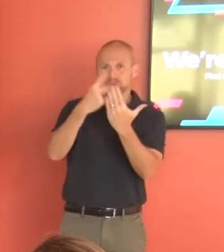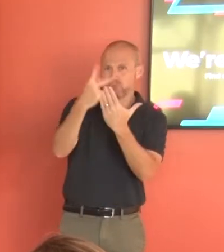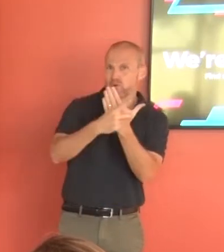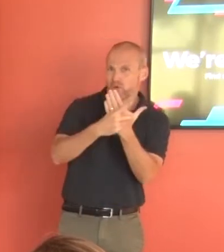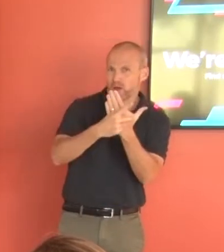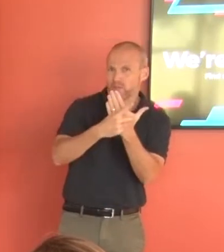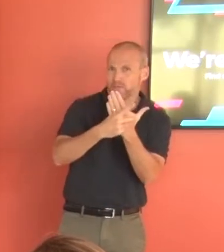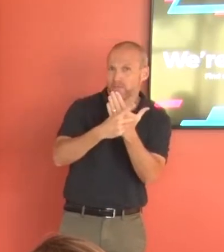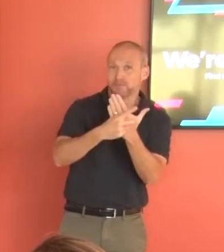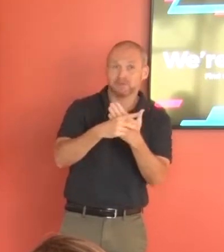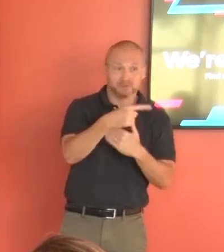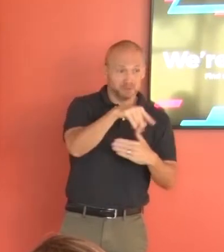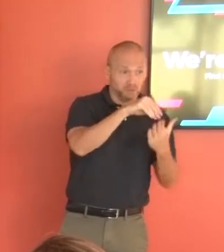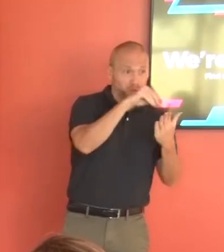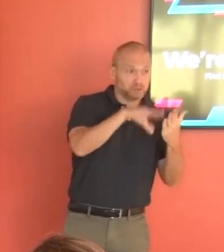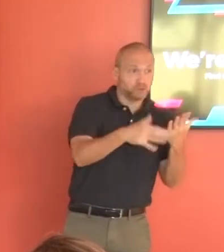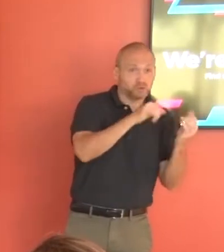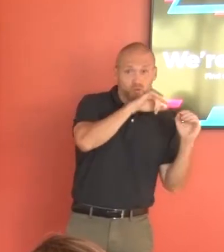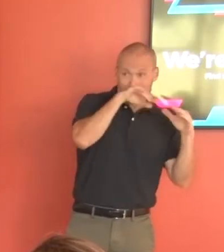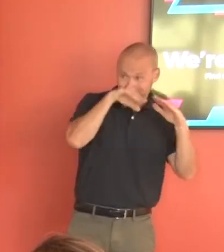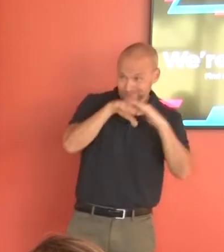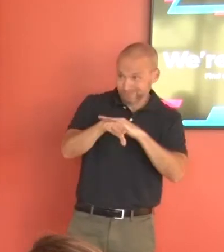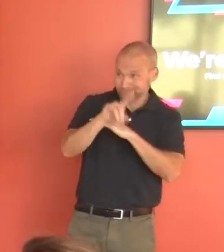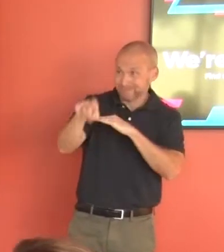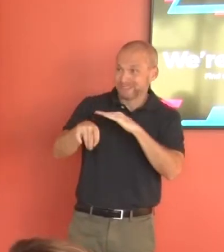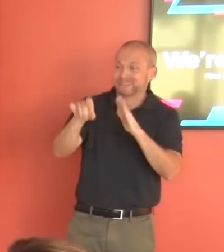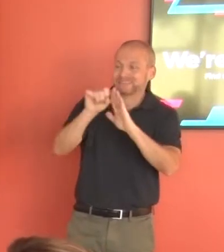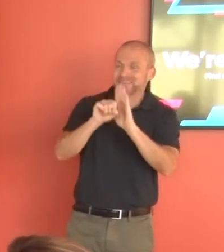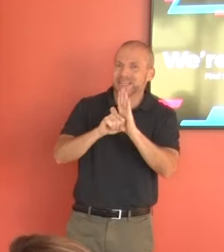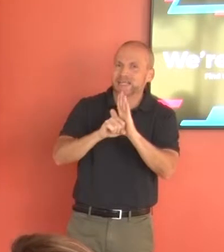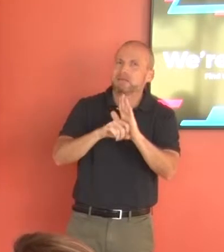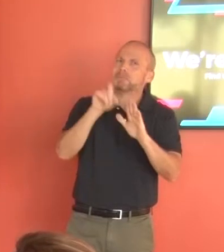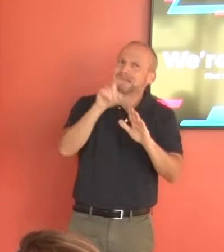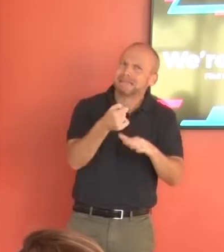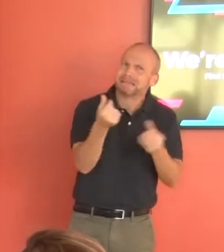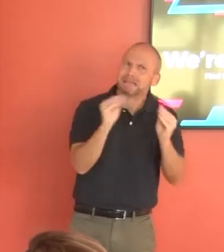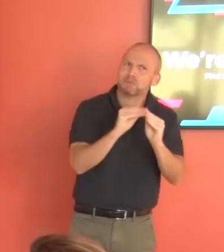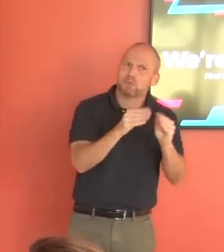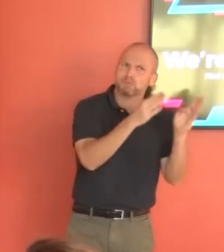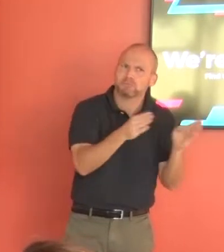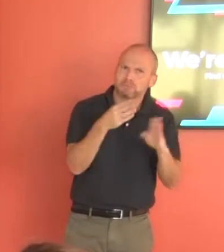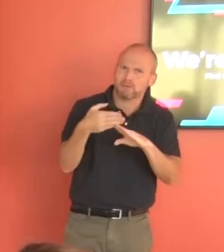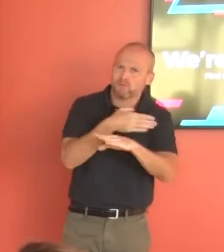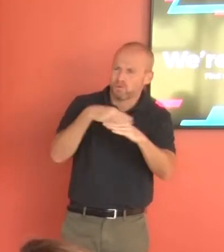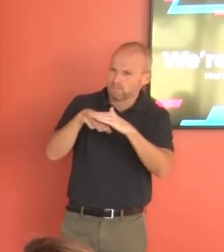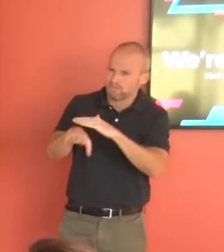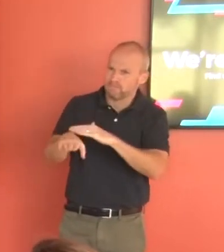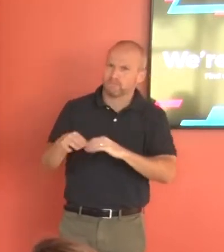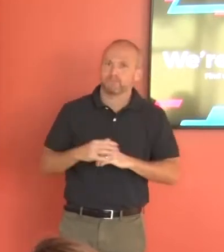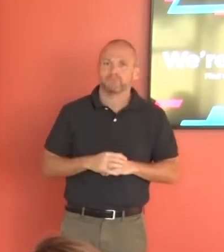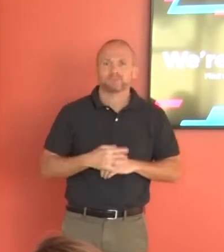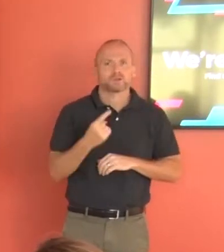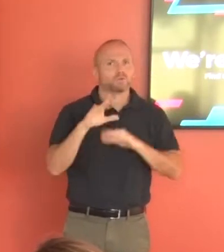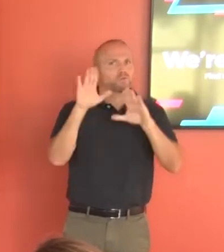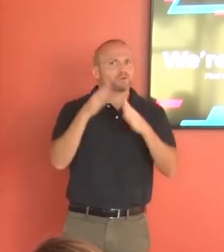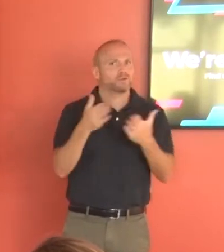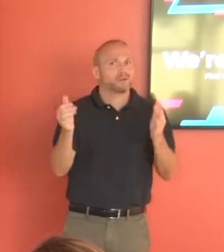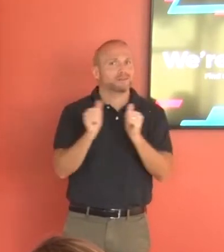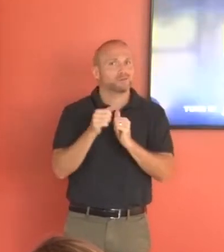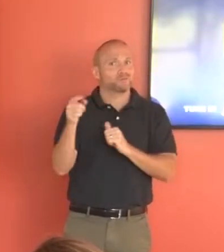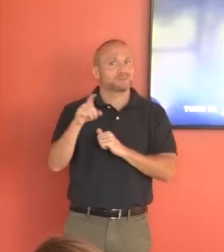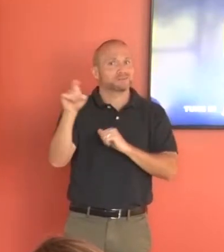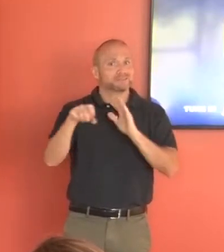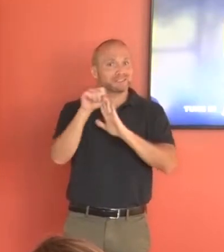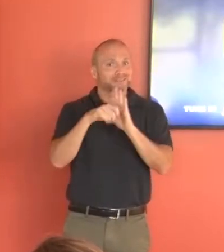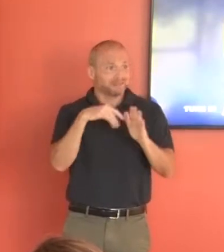that wanted to go to Texas State but needed some developmental help. But one of the great things with Texas State is they said they can